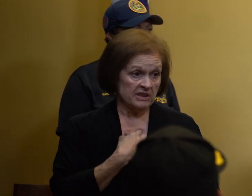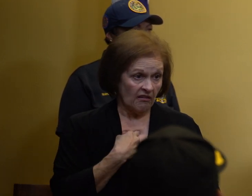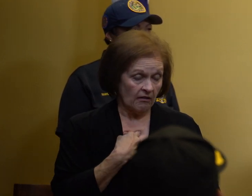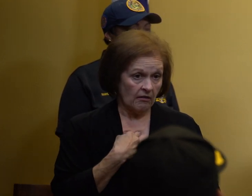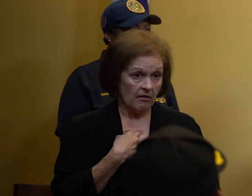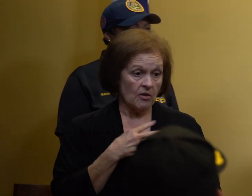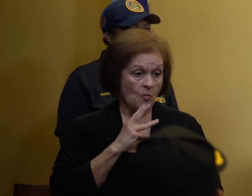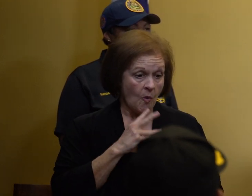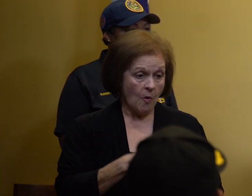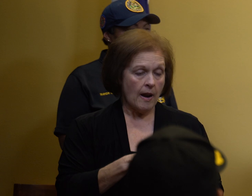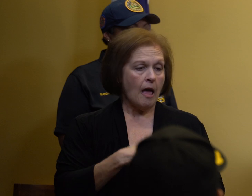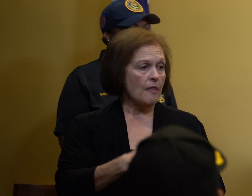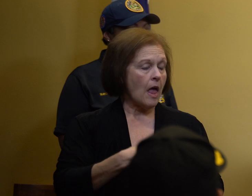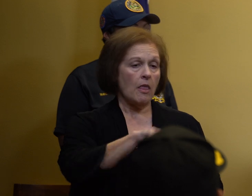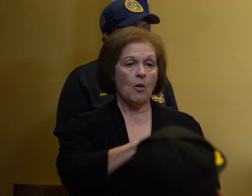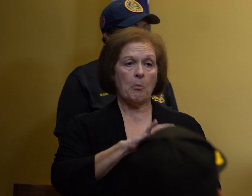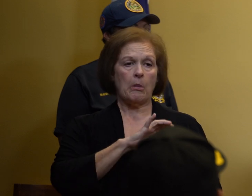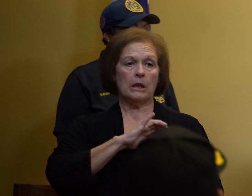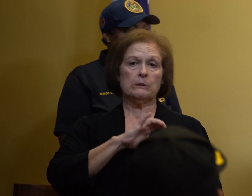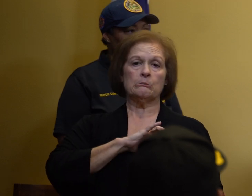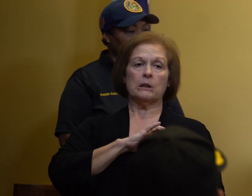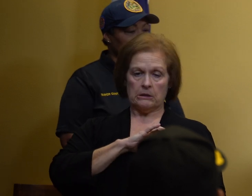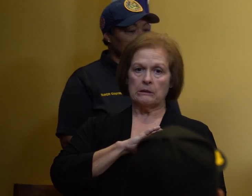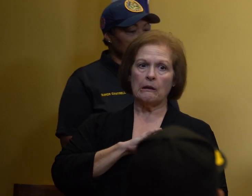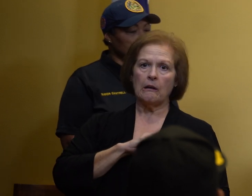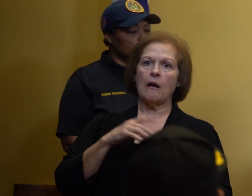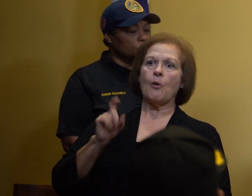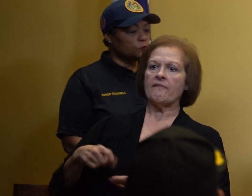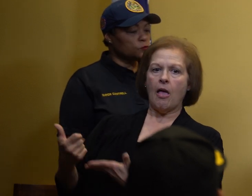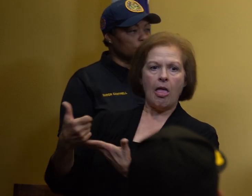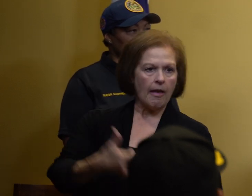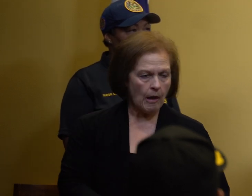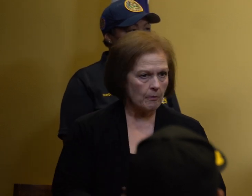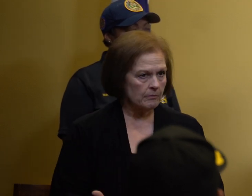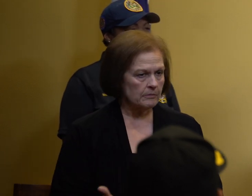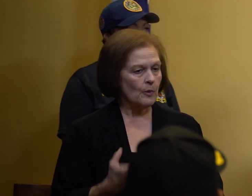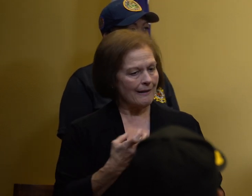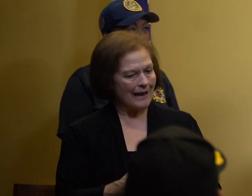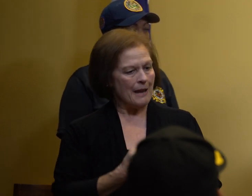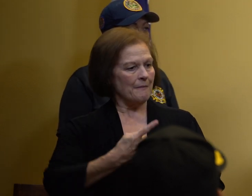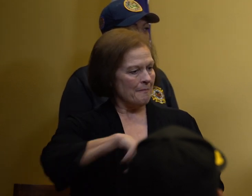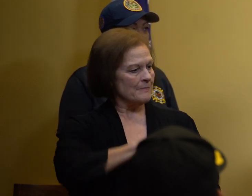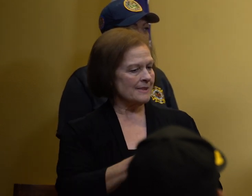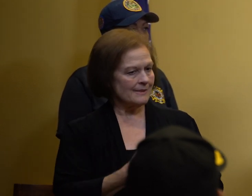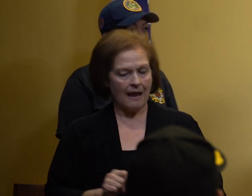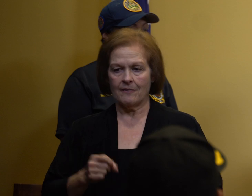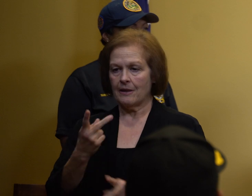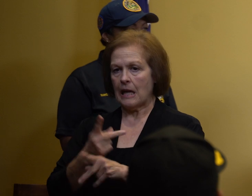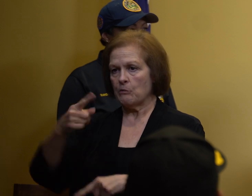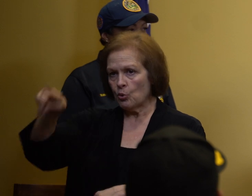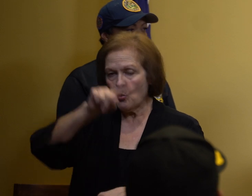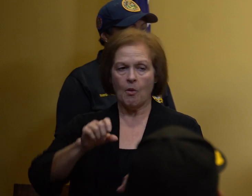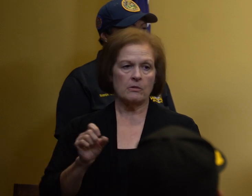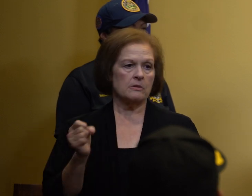officers in a situation you're going to need to be in. With that said, we would like everyone to stay safe, and if you do need us, we'll be able to respond